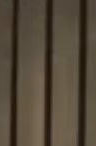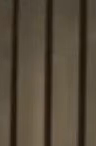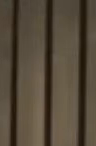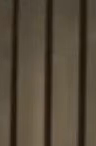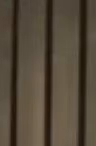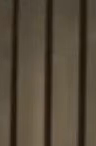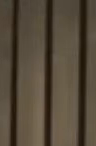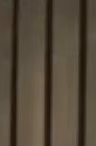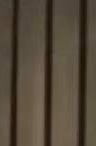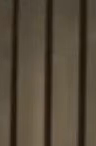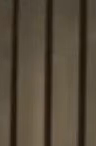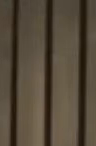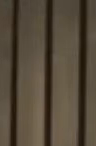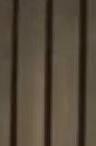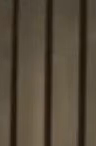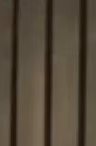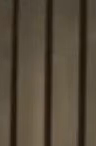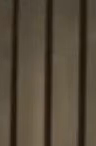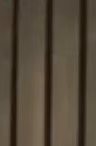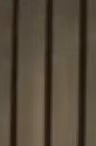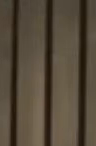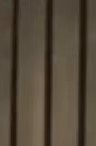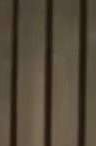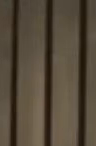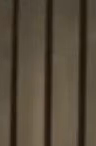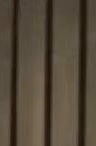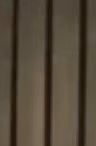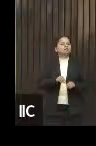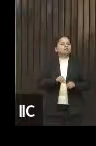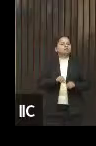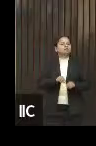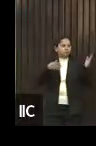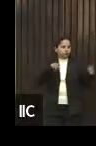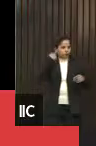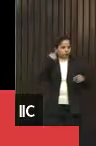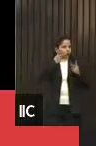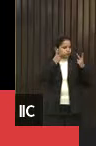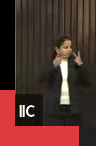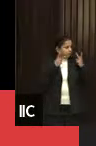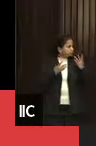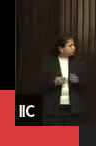to release the briefing book officially.